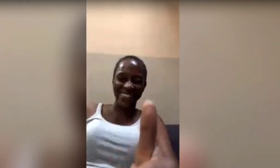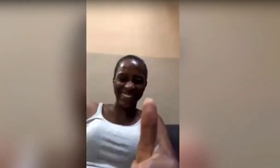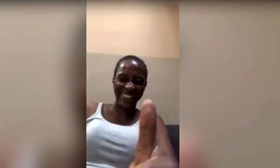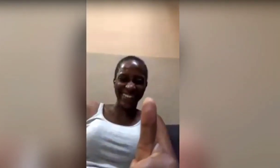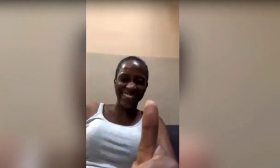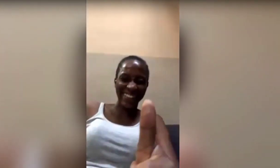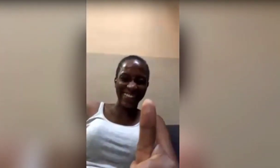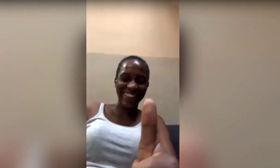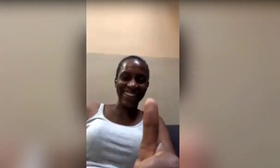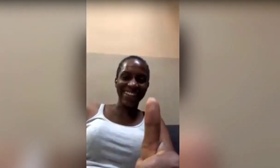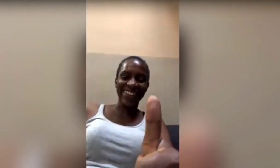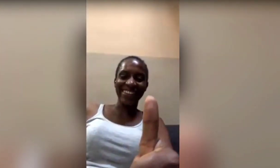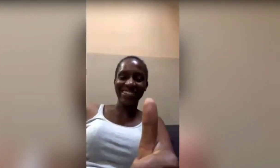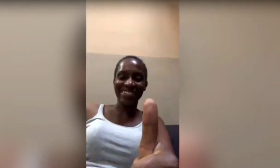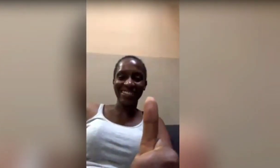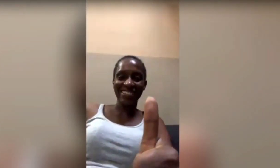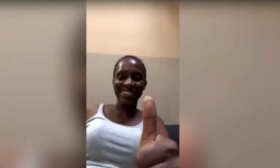Oh, no, she's shy.